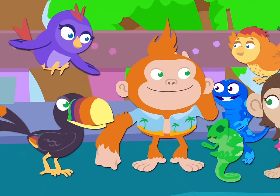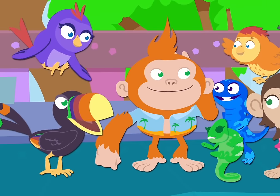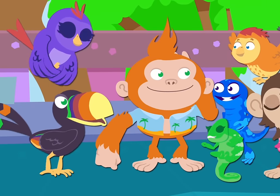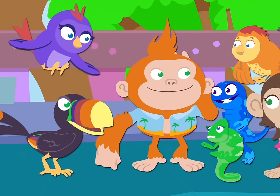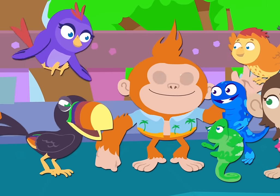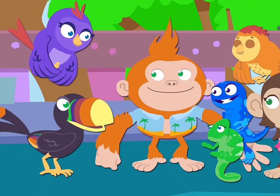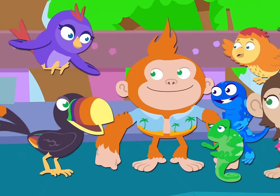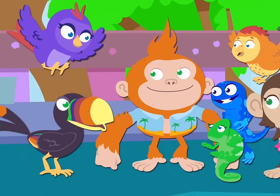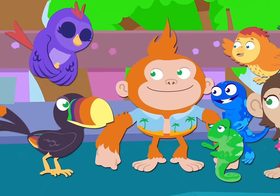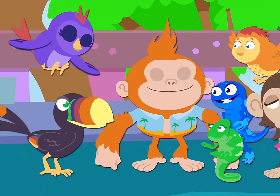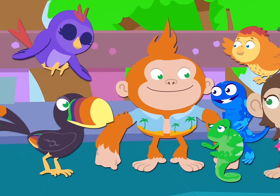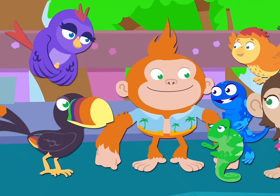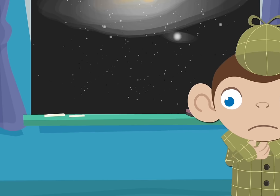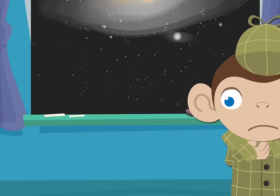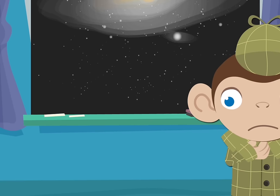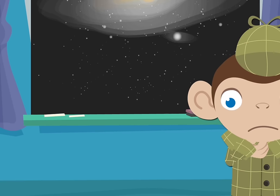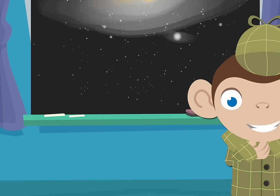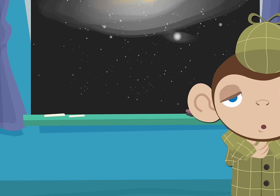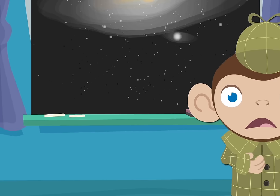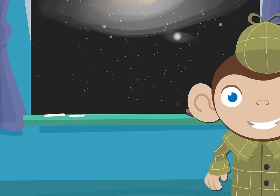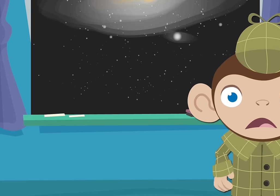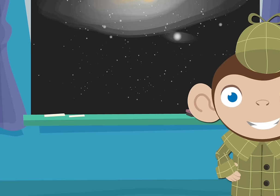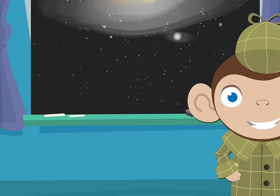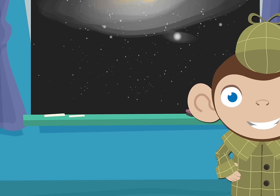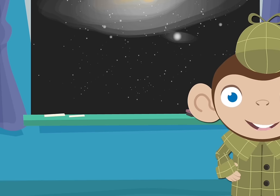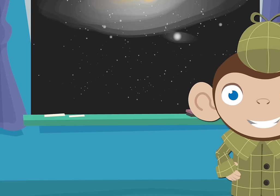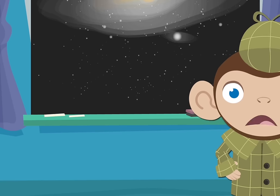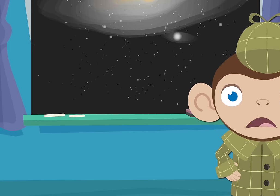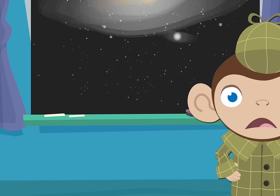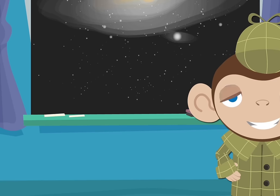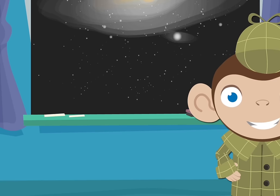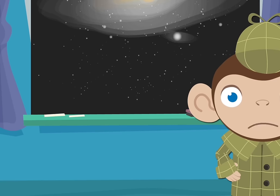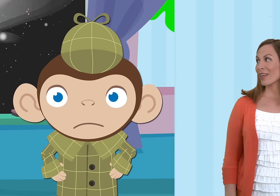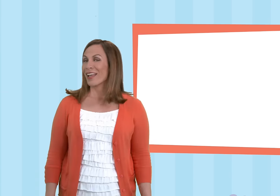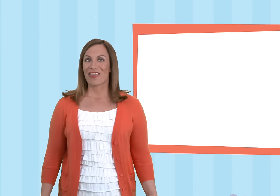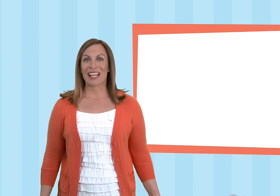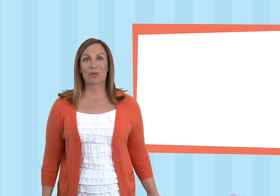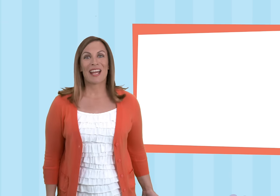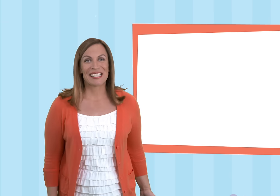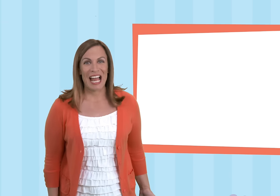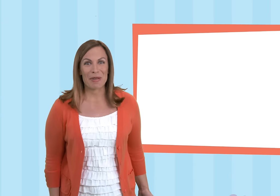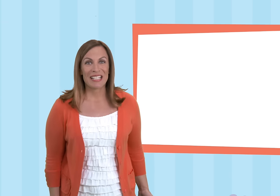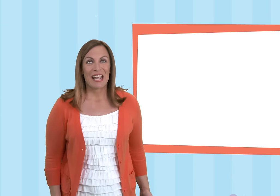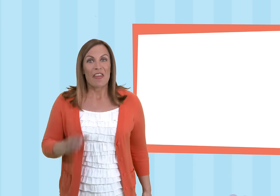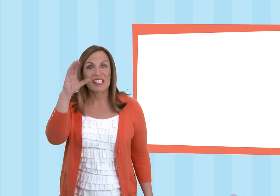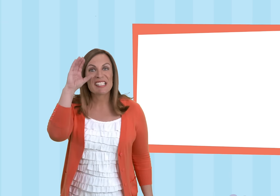Oh, Bongo. So our sun is actually a star. That's right, Simon. The